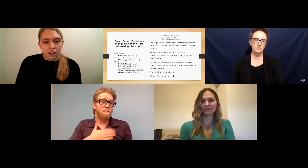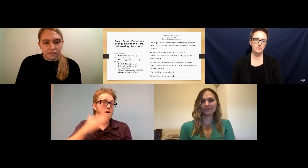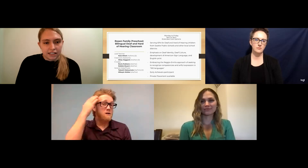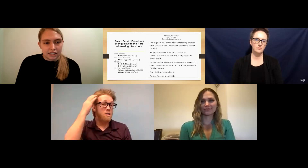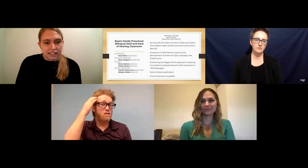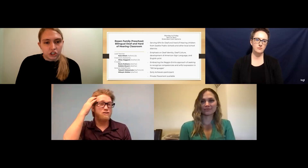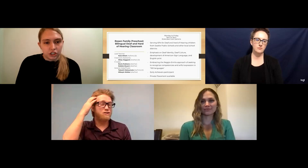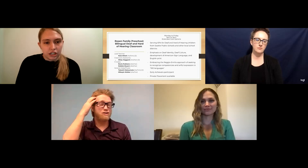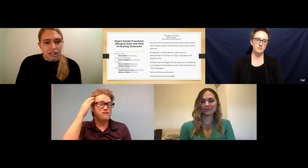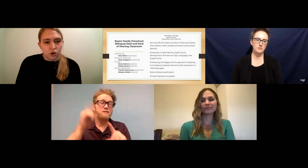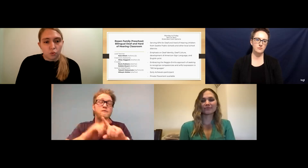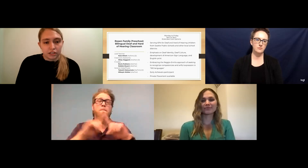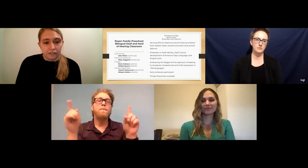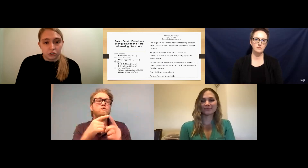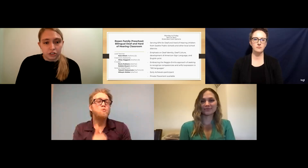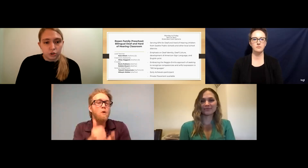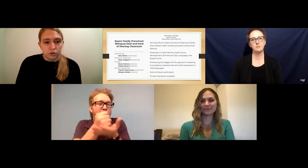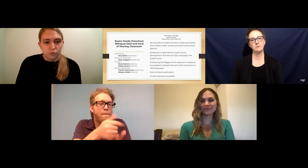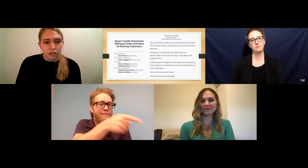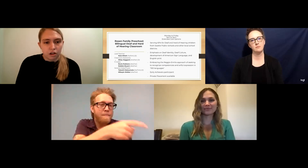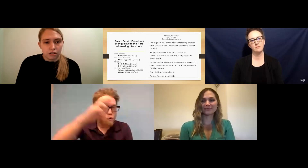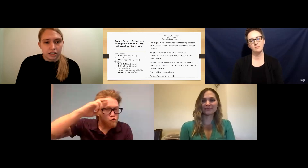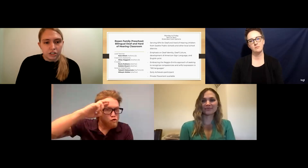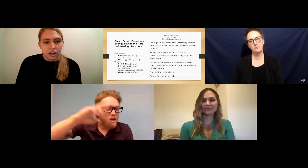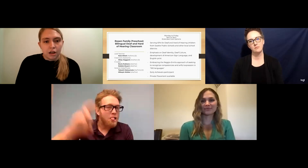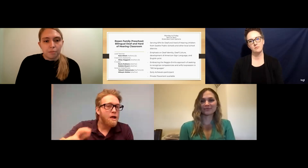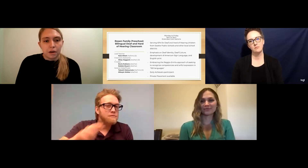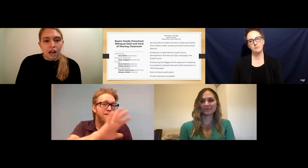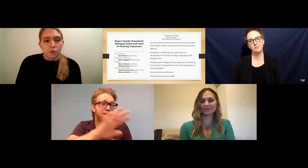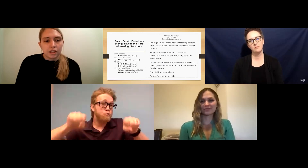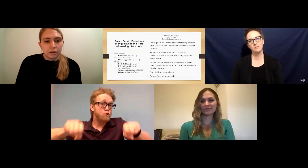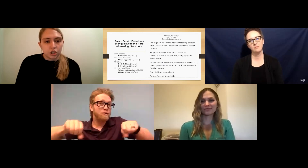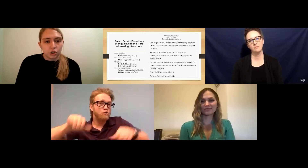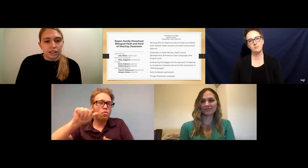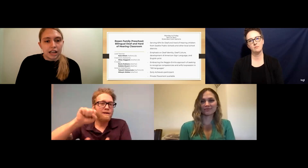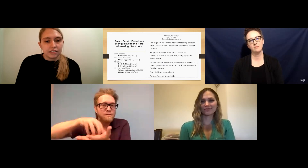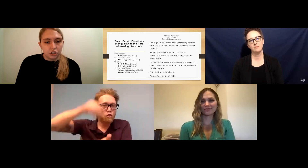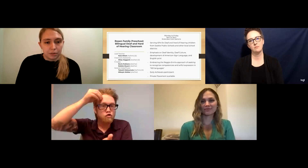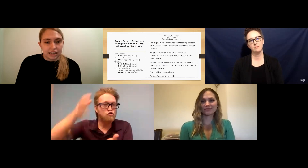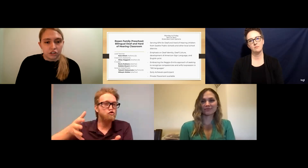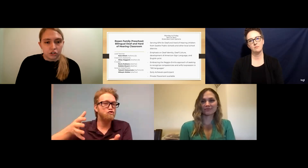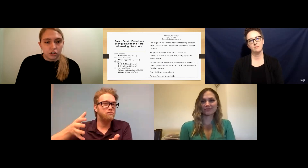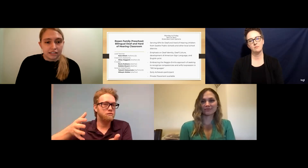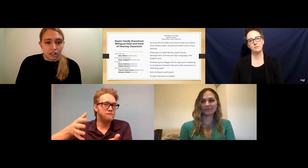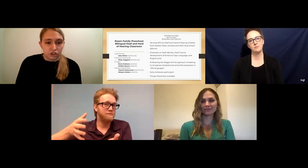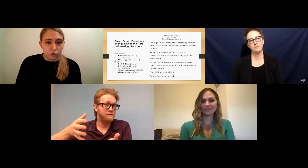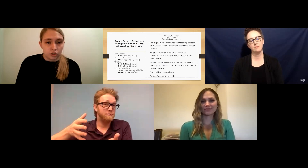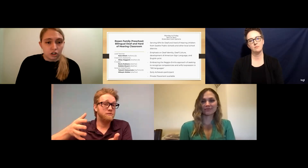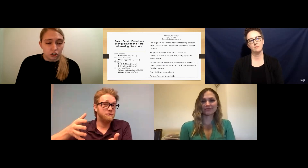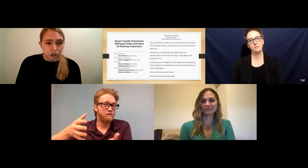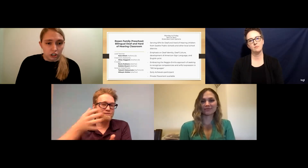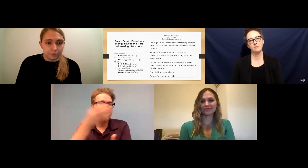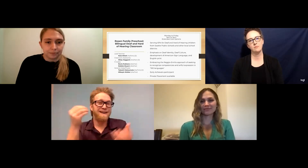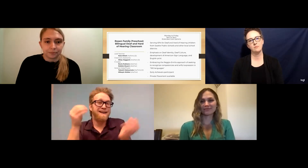My philosophy as a teacher is I don't want to fill the student with knowledge, but I want them to realize their potential as a